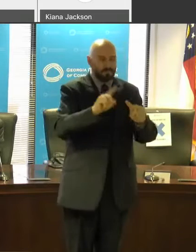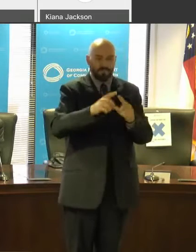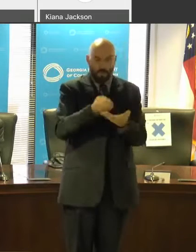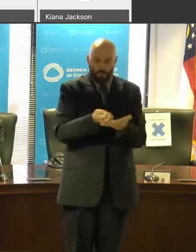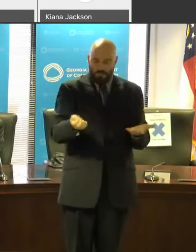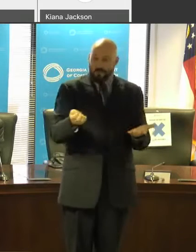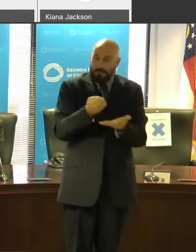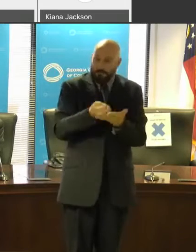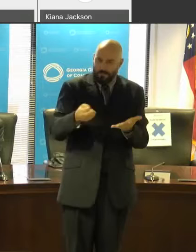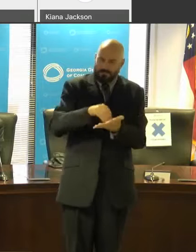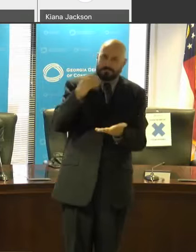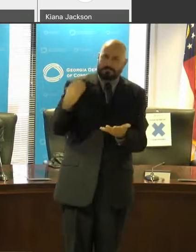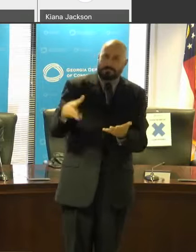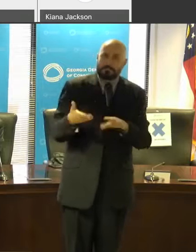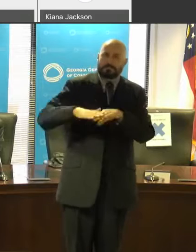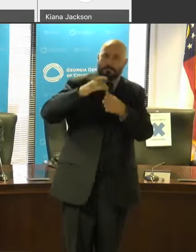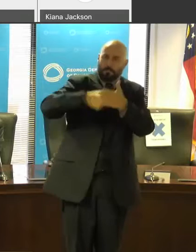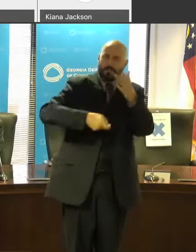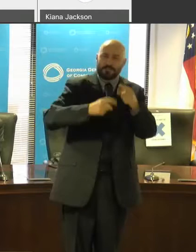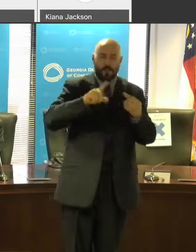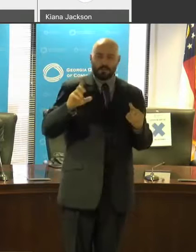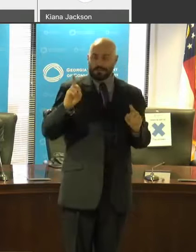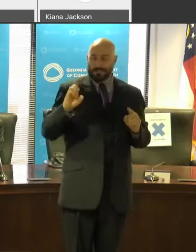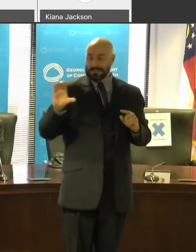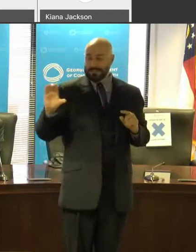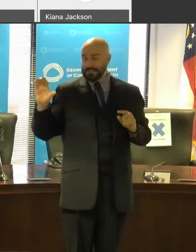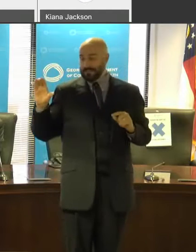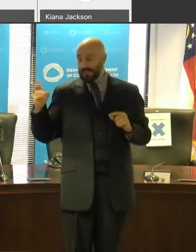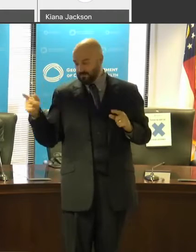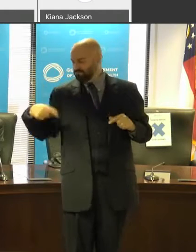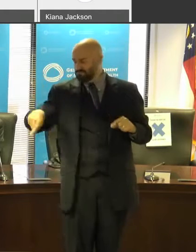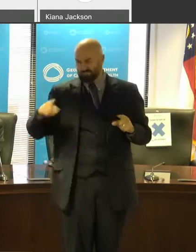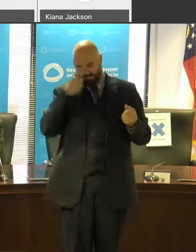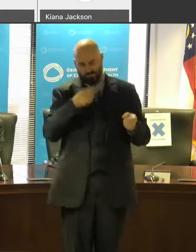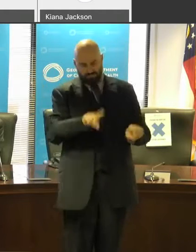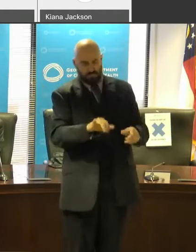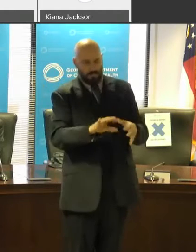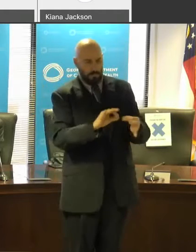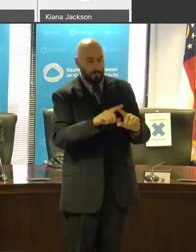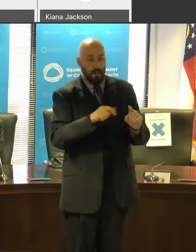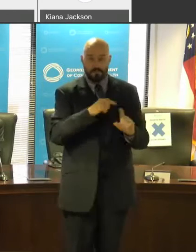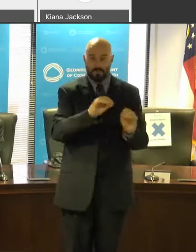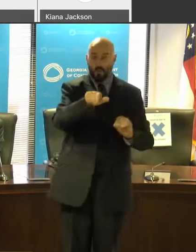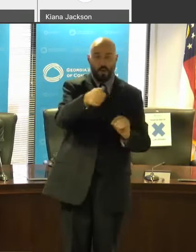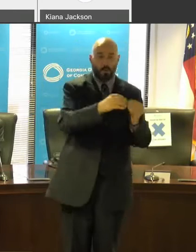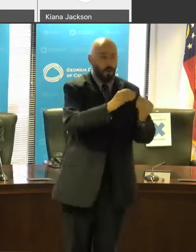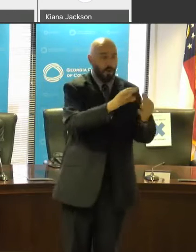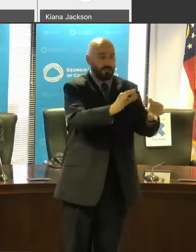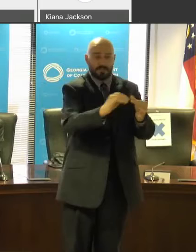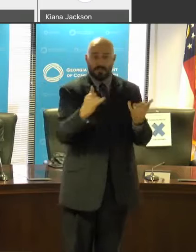the comments, and there were no other written comments. I'll pause briefly to see if there were any questions from the board members.